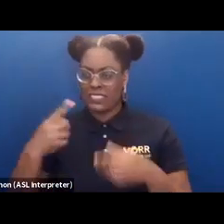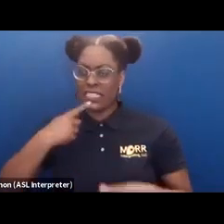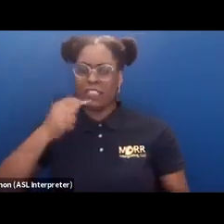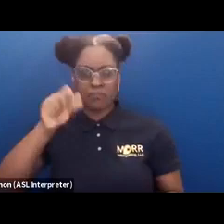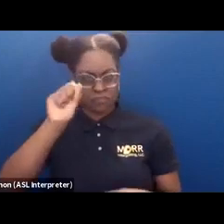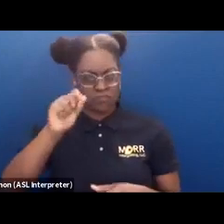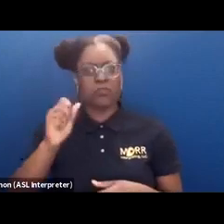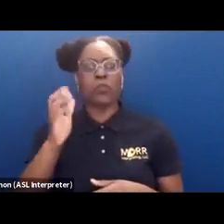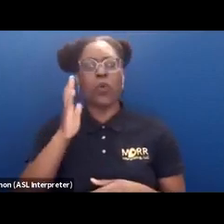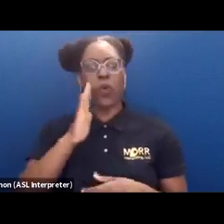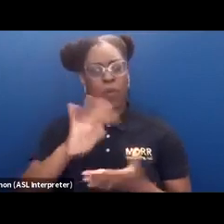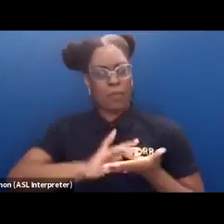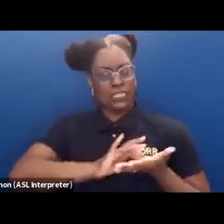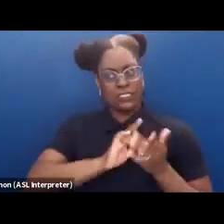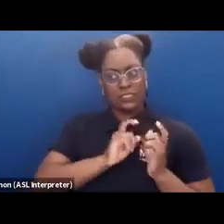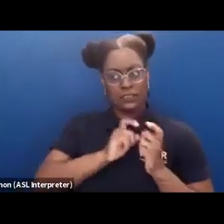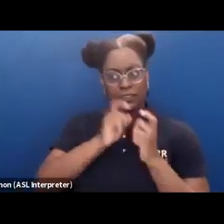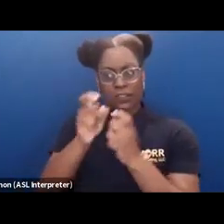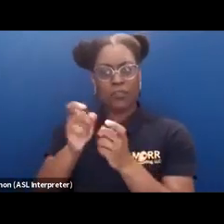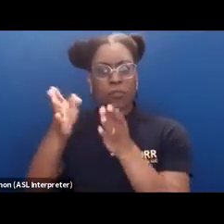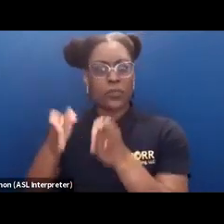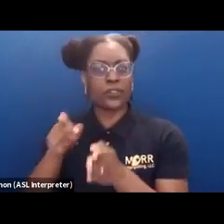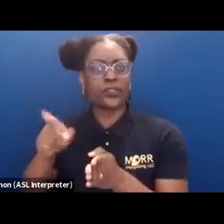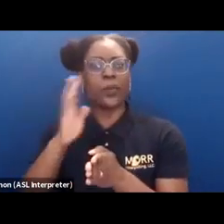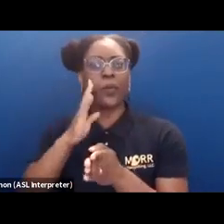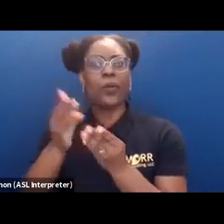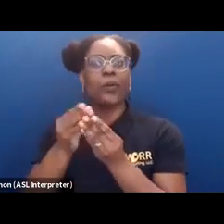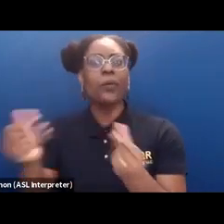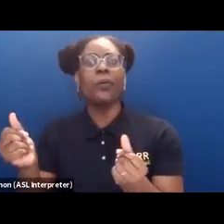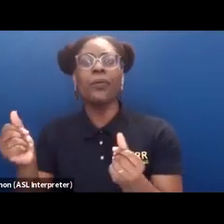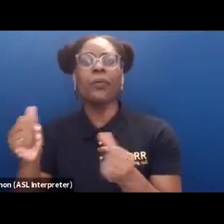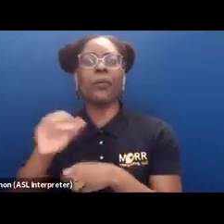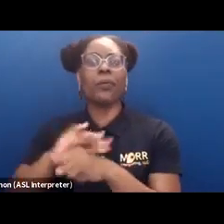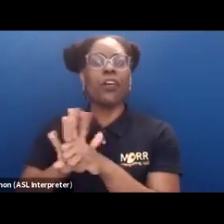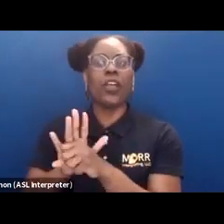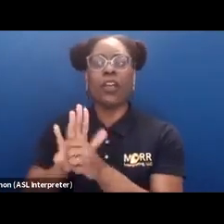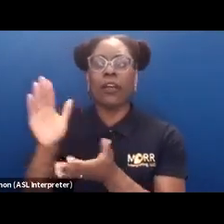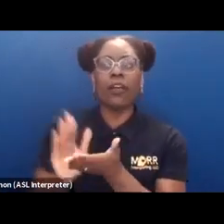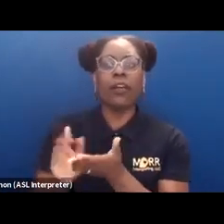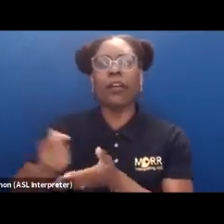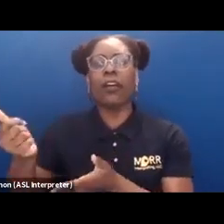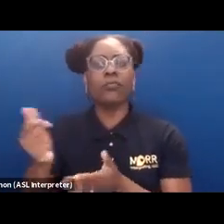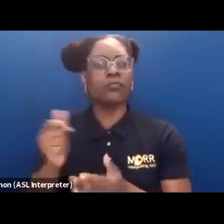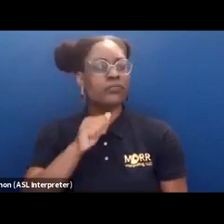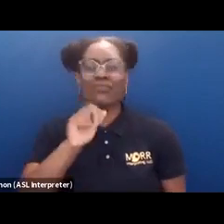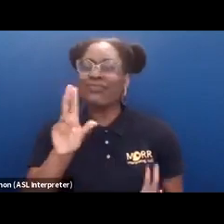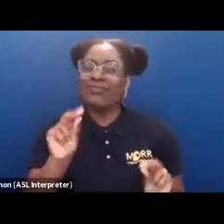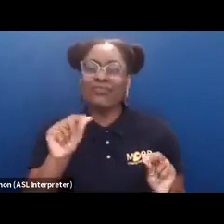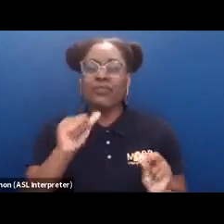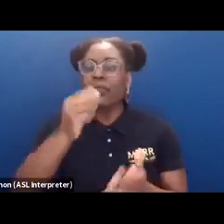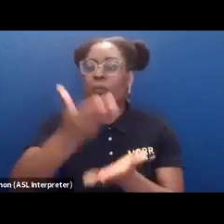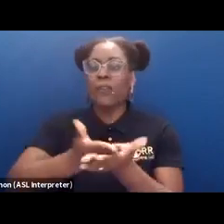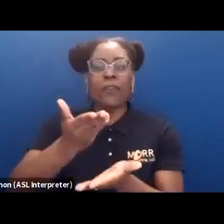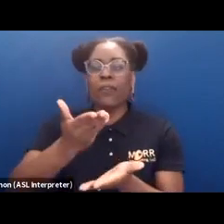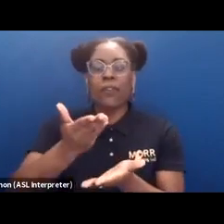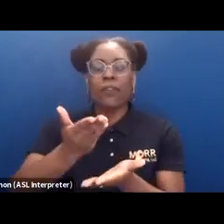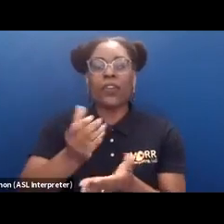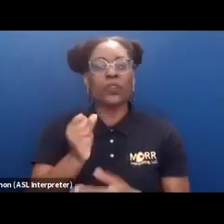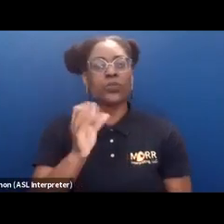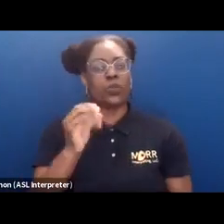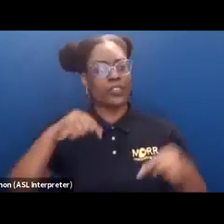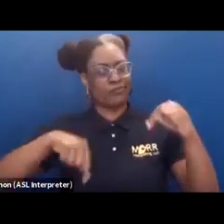make people more likely to die, but because there have been no controlled studies, we don't know. And of course, where are they testing this? Okay, so they're